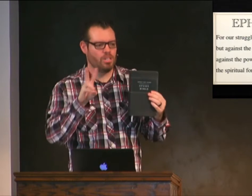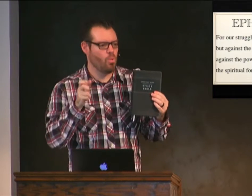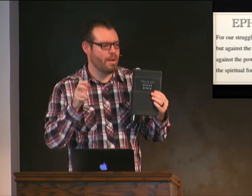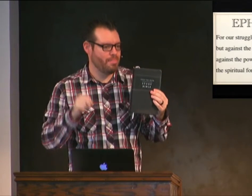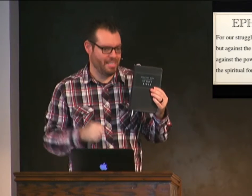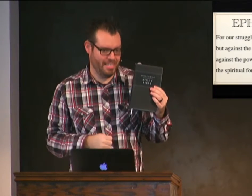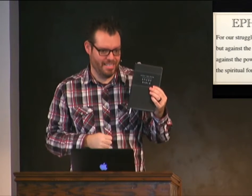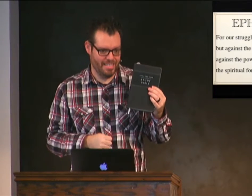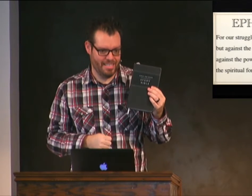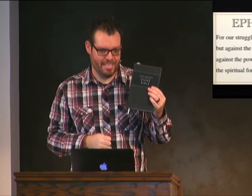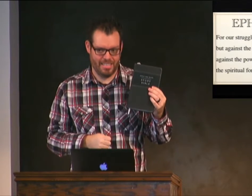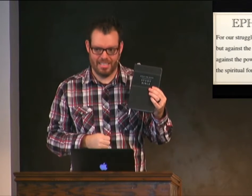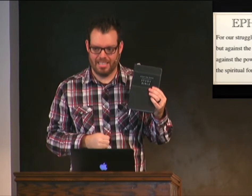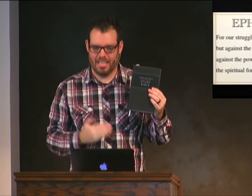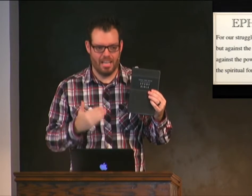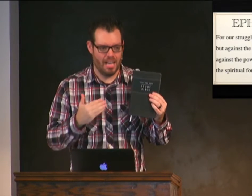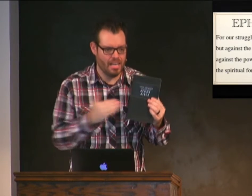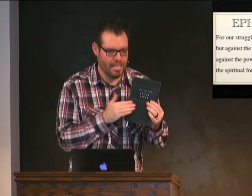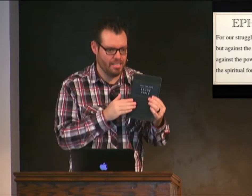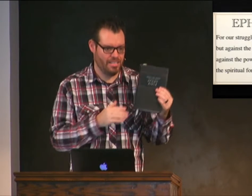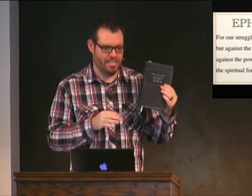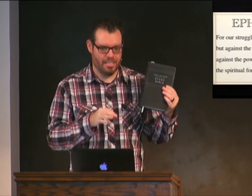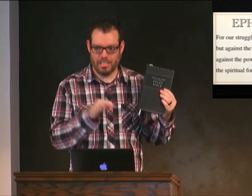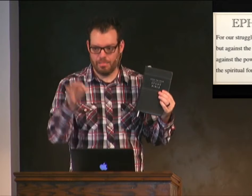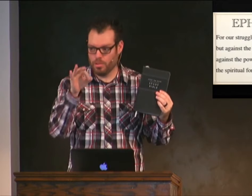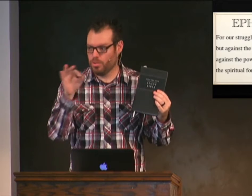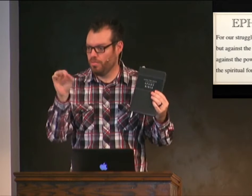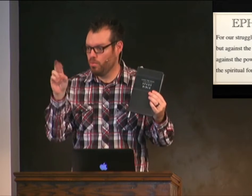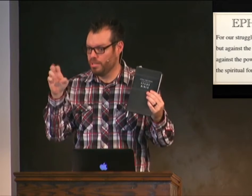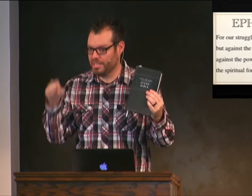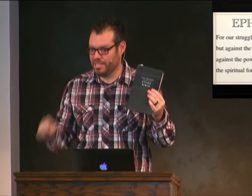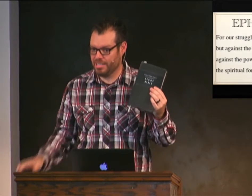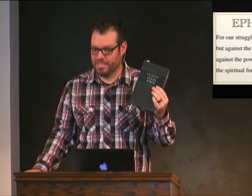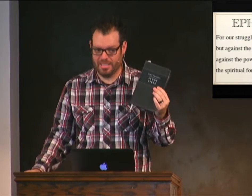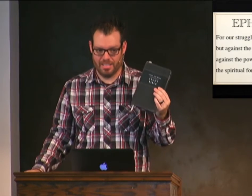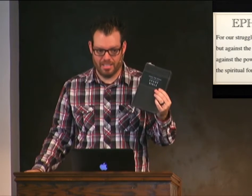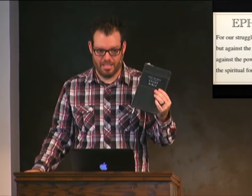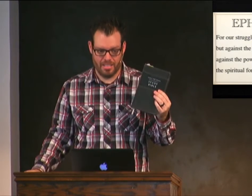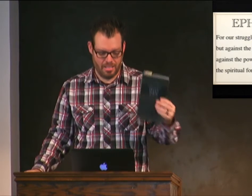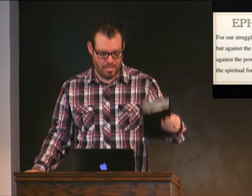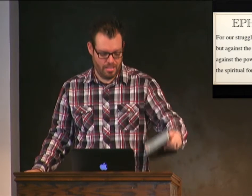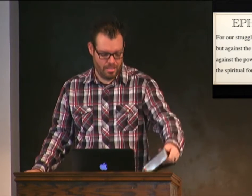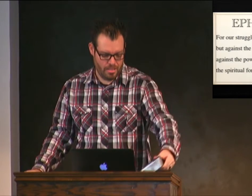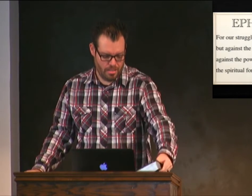this is your weapon against the spiritual forces,